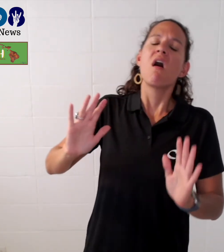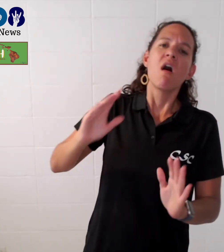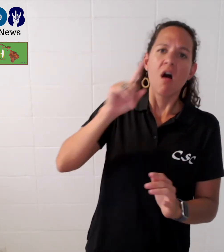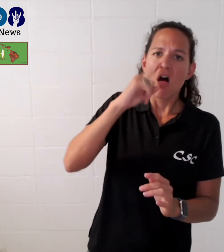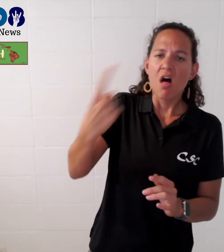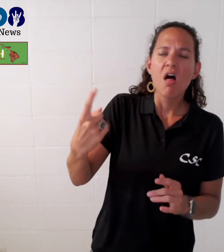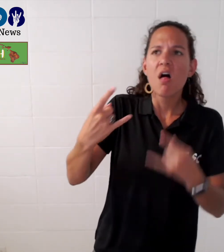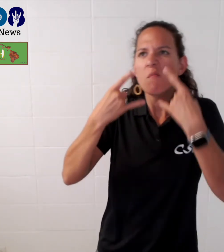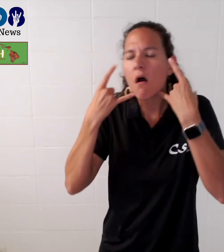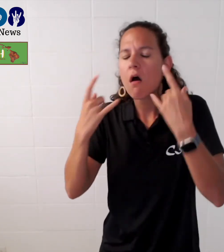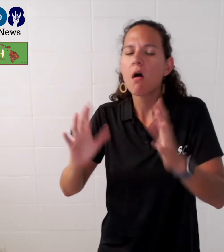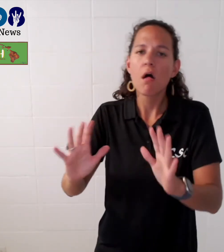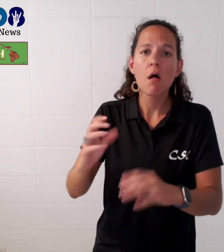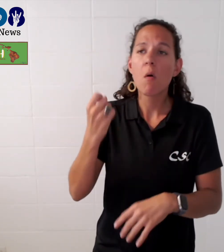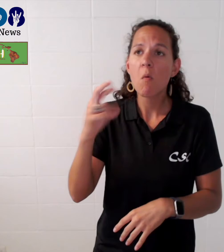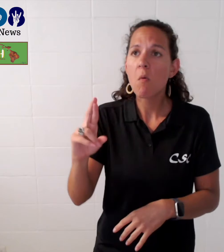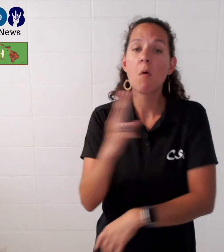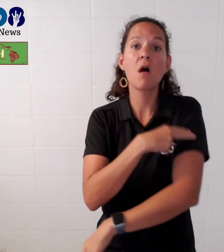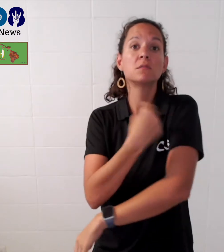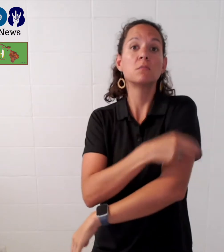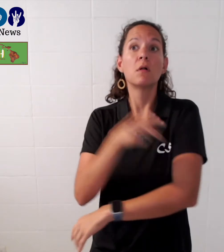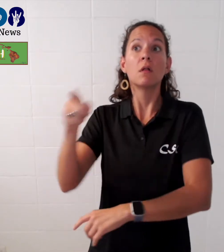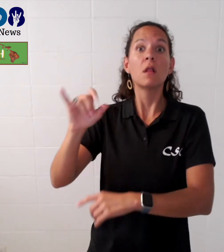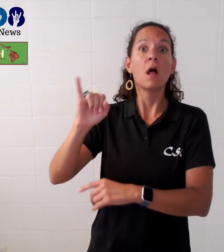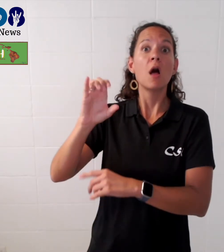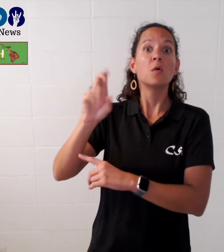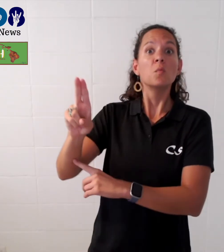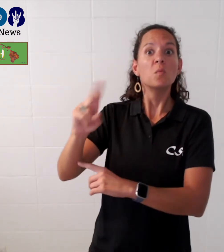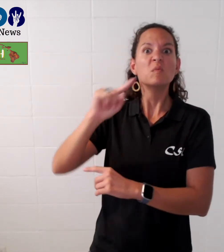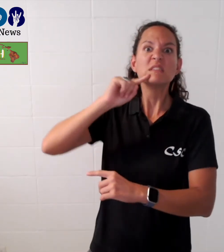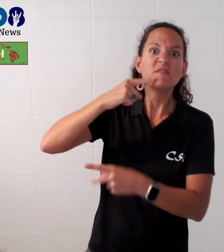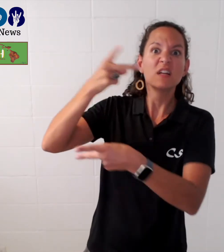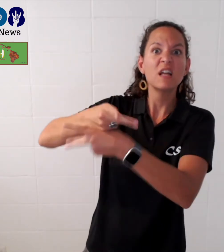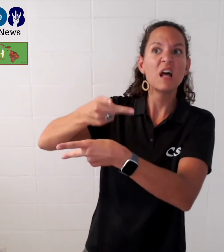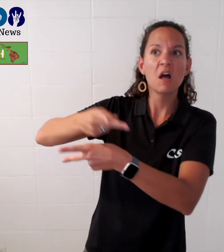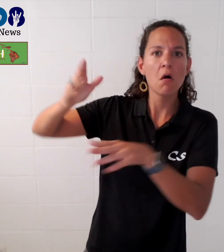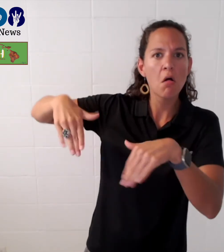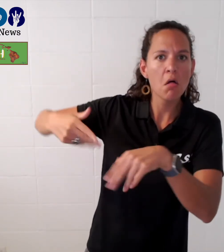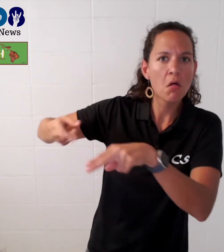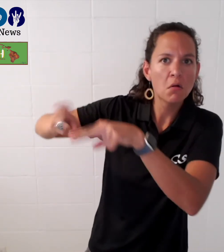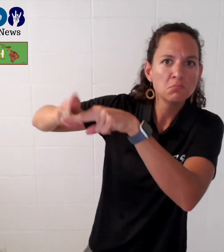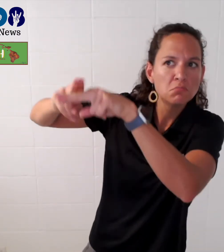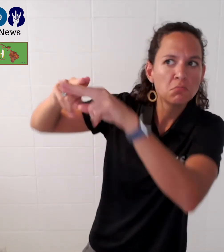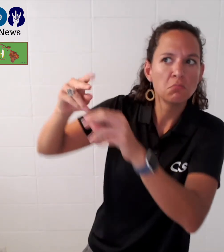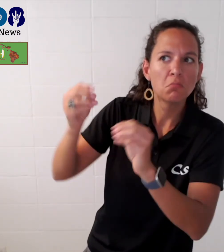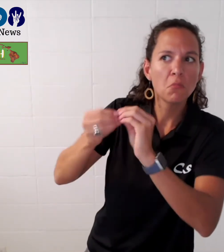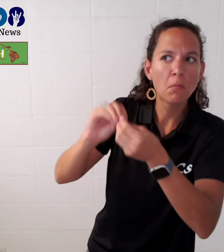for? Is it because of the lack of appetite for increased restrictions? Or is it because there is